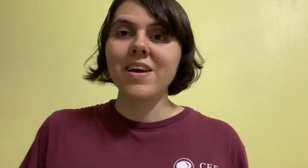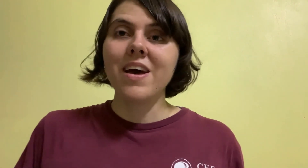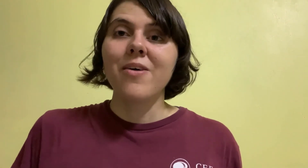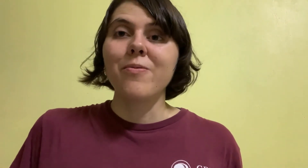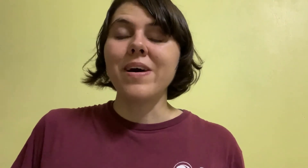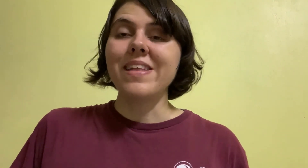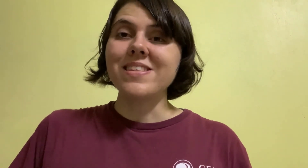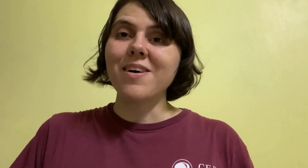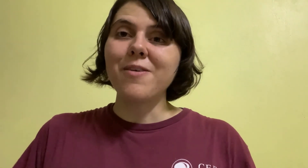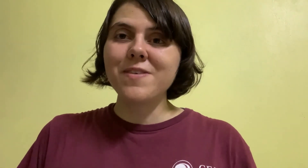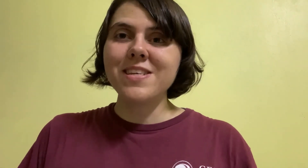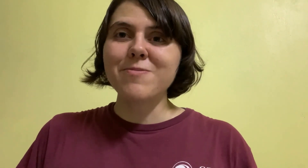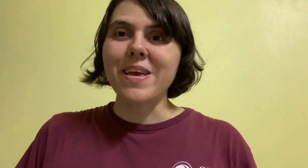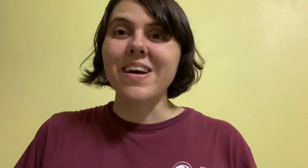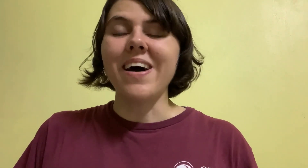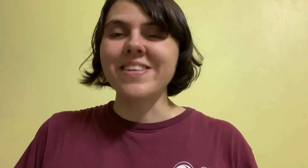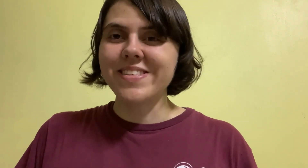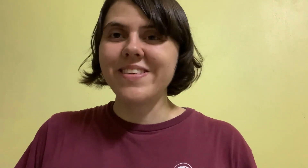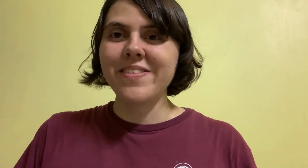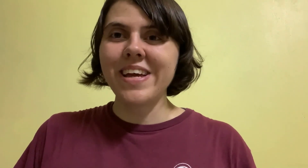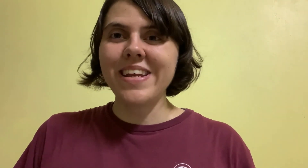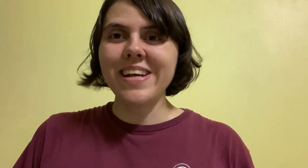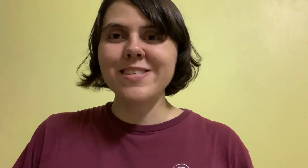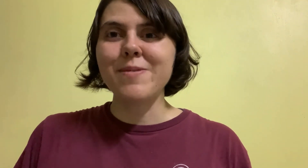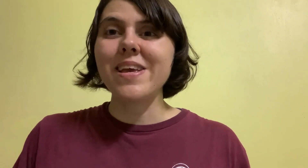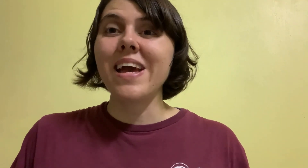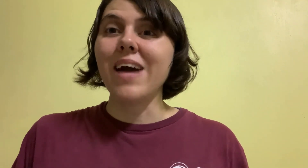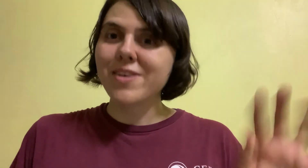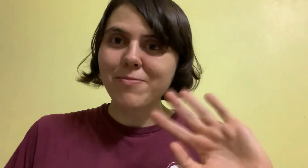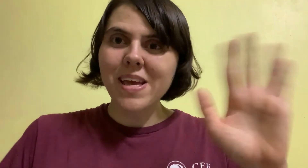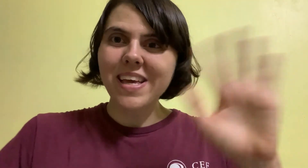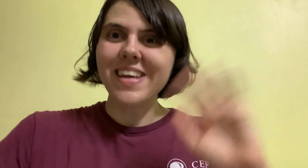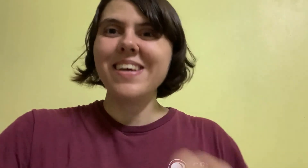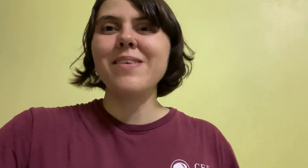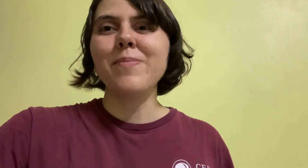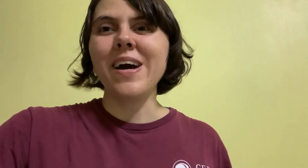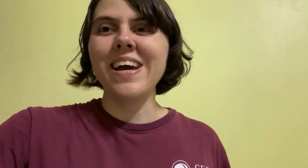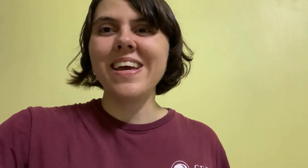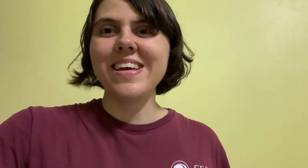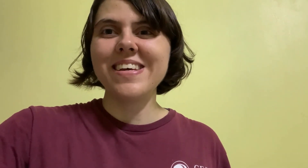Well, that's all for this week. I'll see you again next week. Have a good week. Bye.